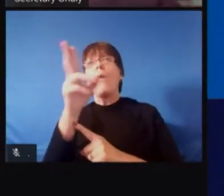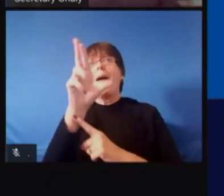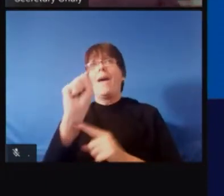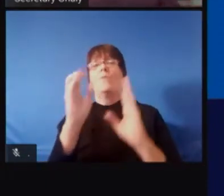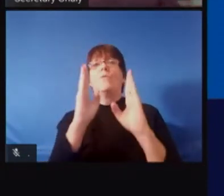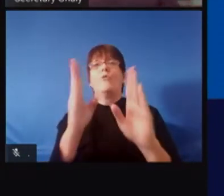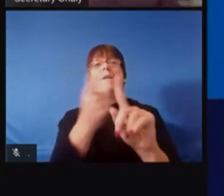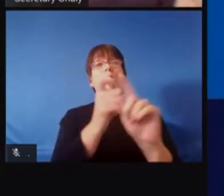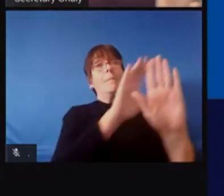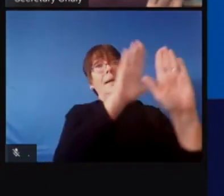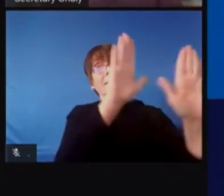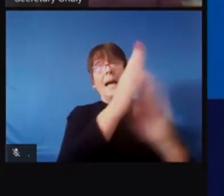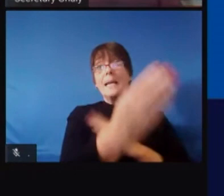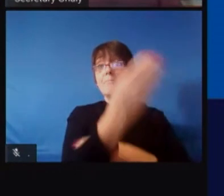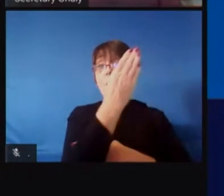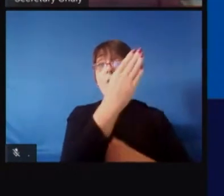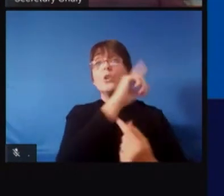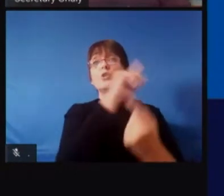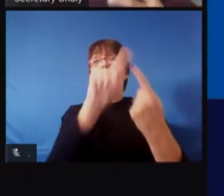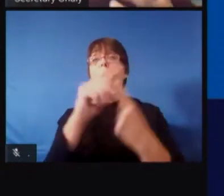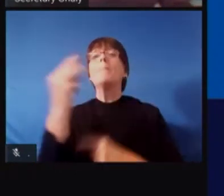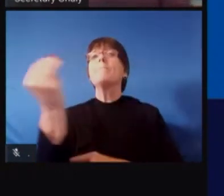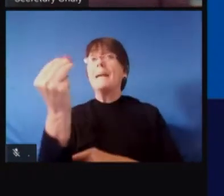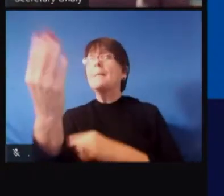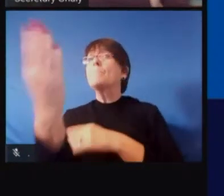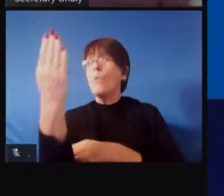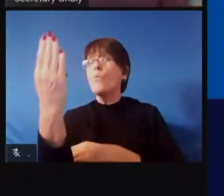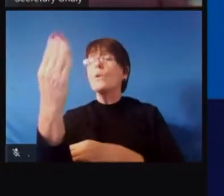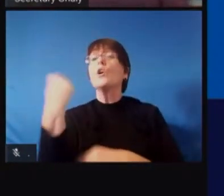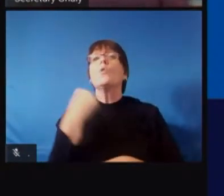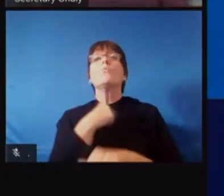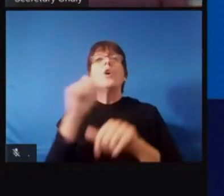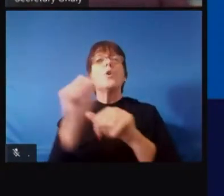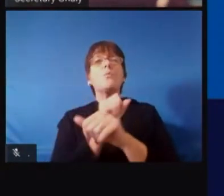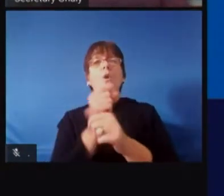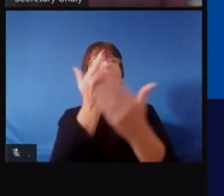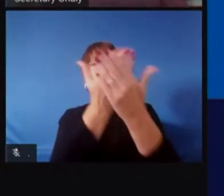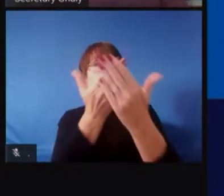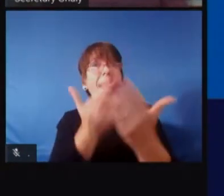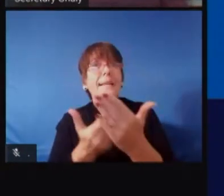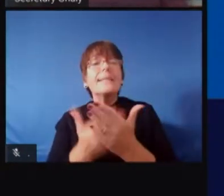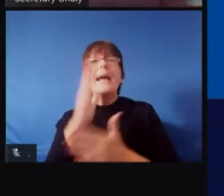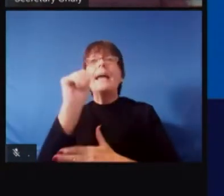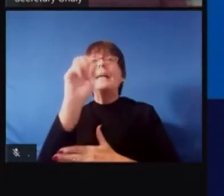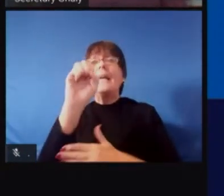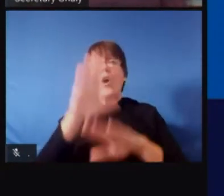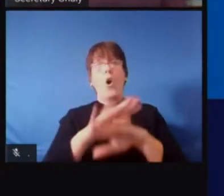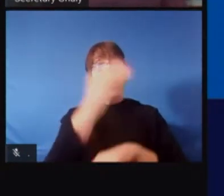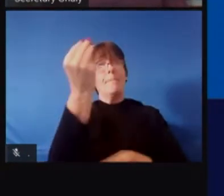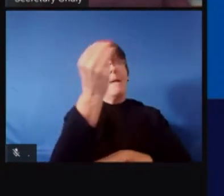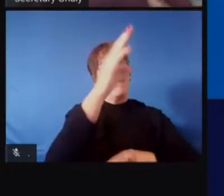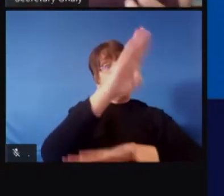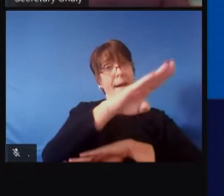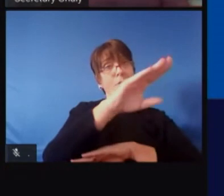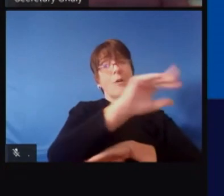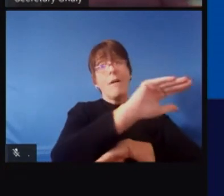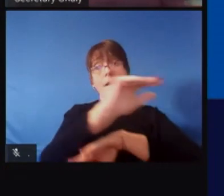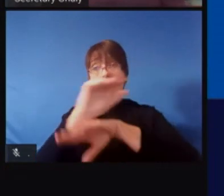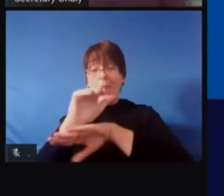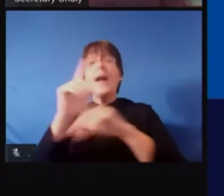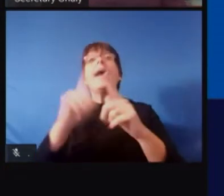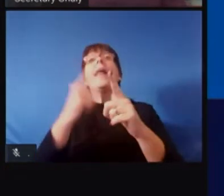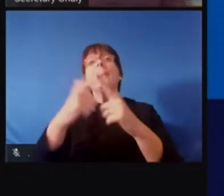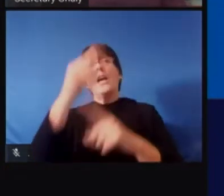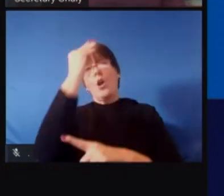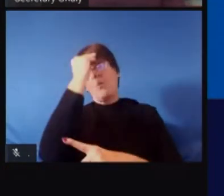from Sunday morning to Monday morning. We work through, validate those cases over Monday afternoon into the evening, and then